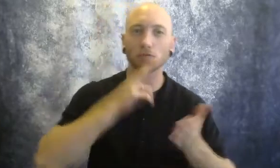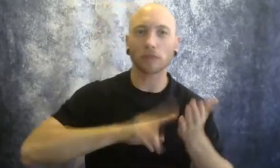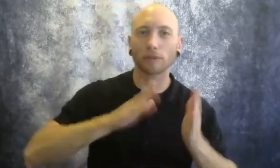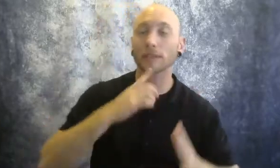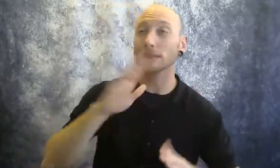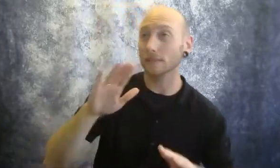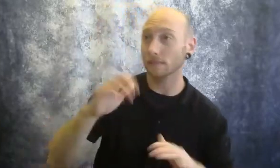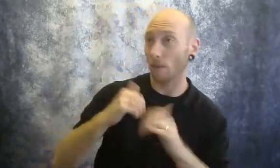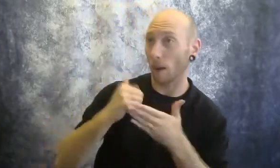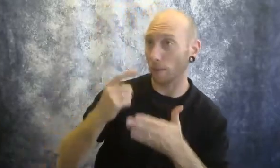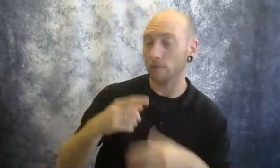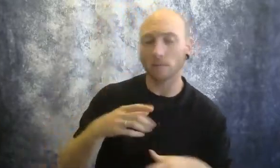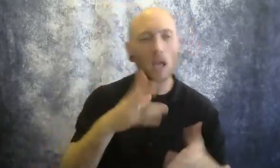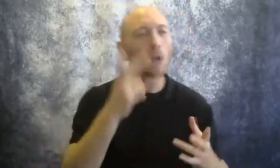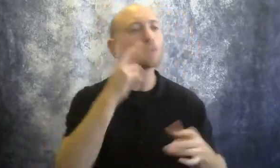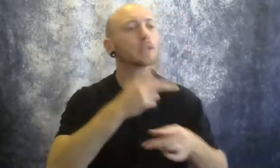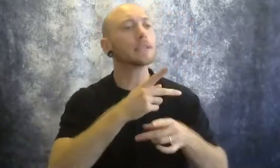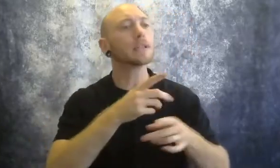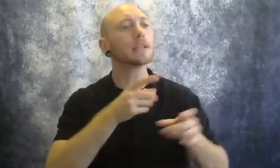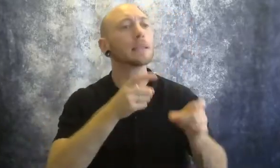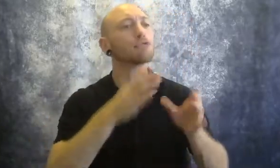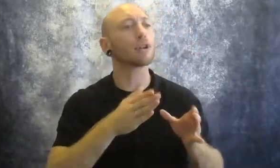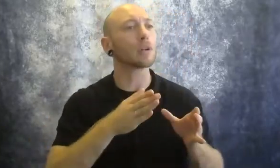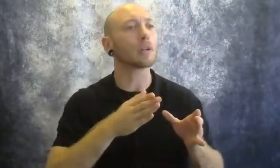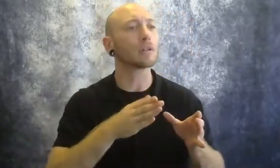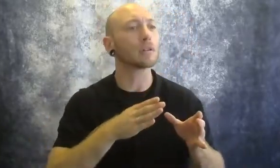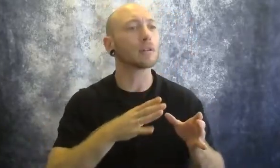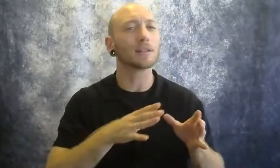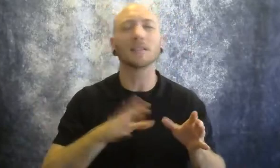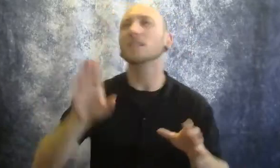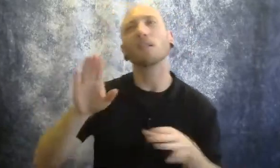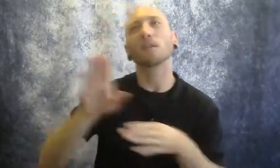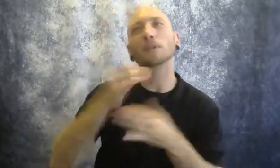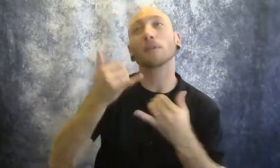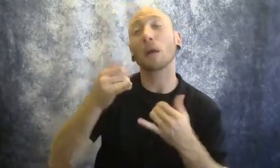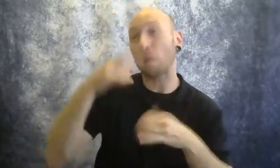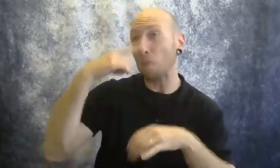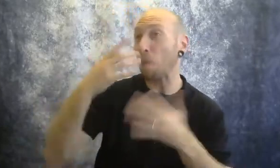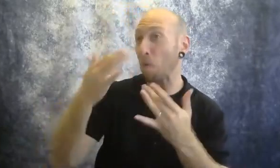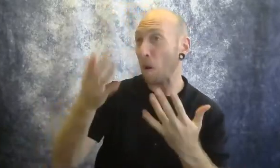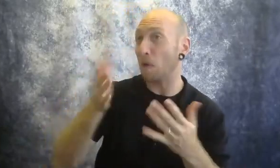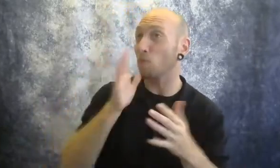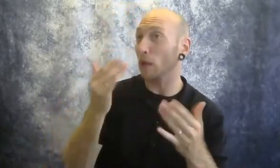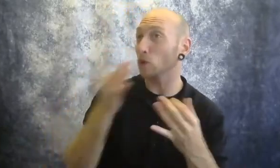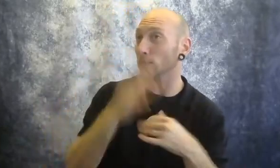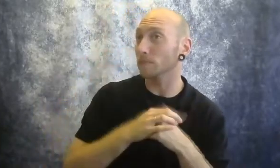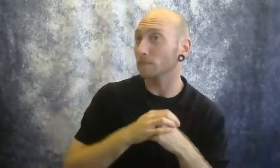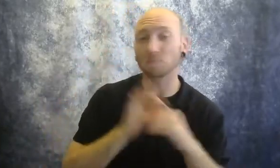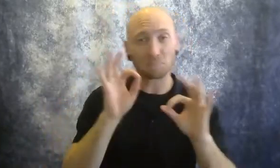the woman at the desk said, can I help you? And I said, could I see the administrator for the Parks and Recreation? She said, she's busy right now, but if